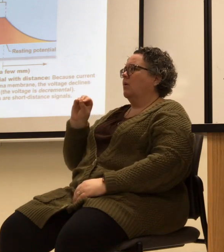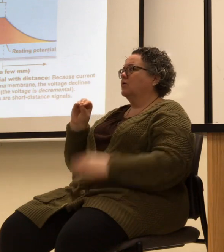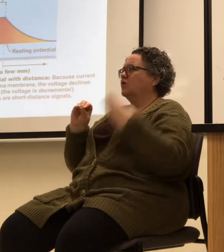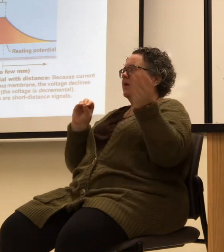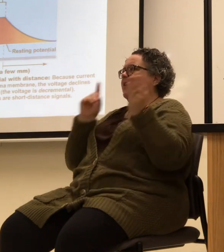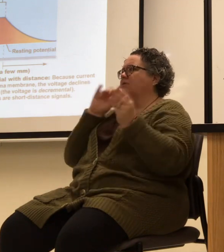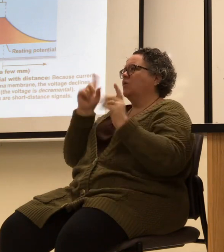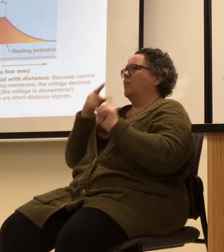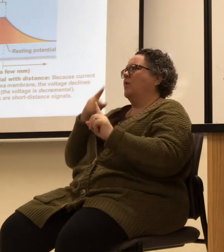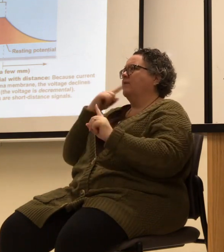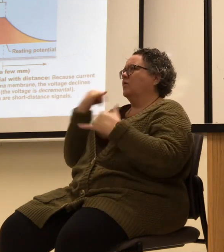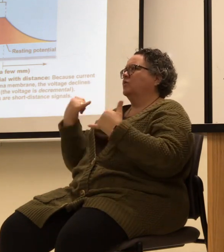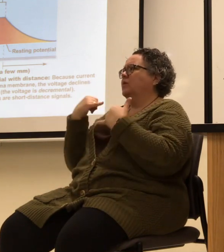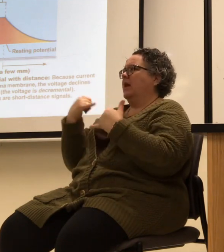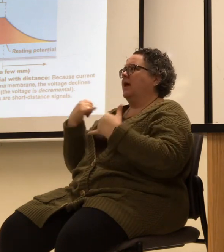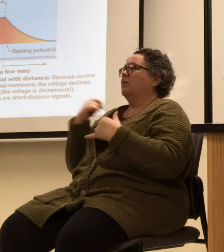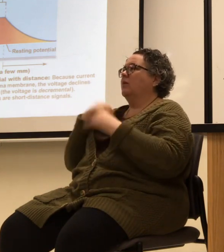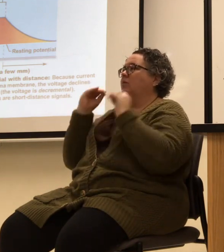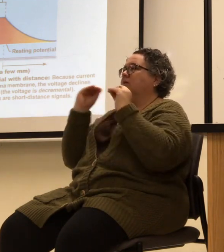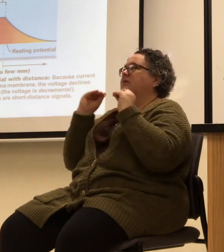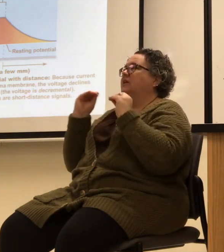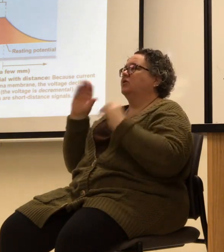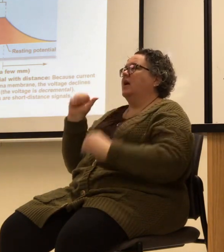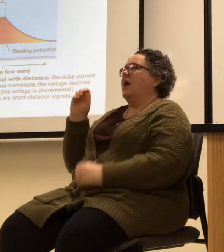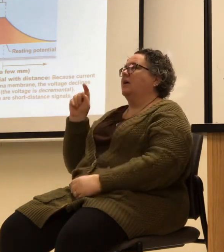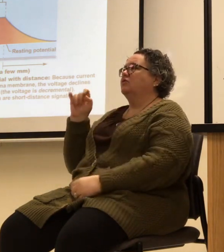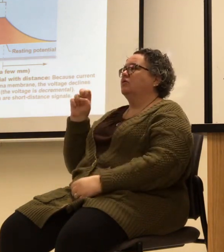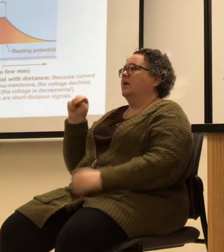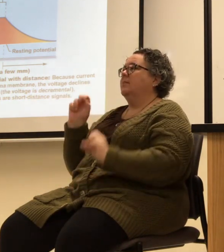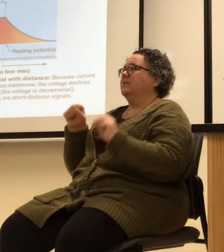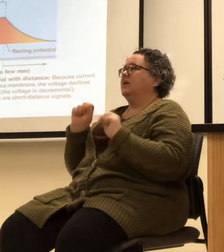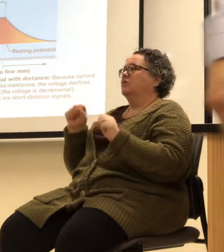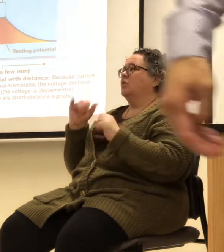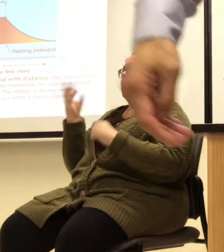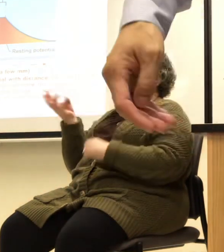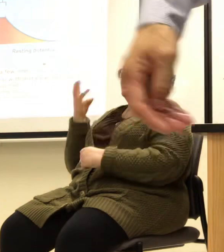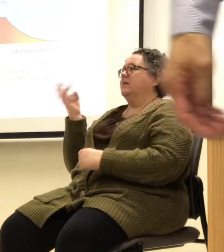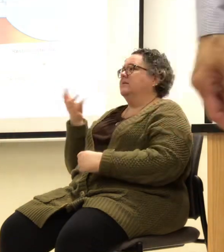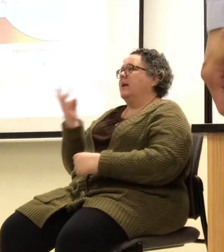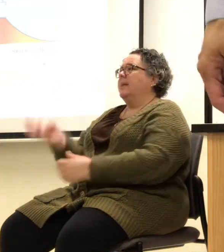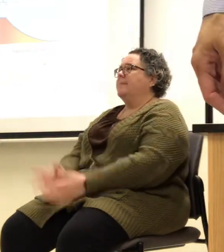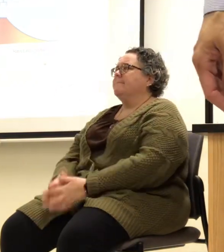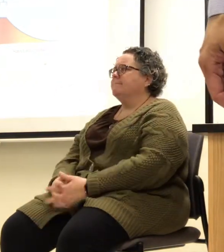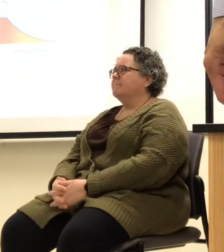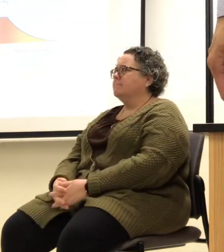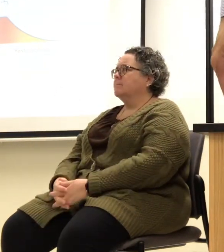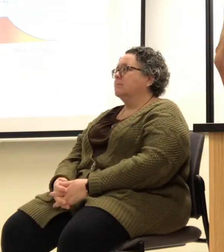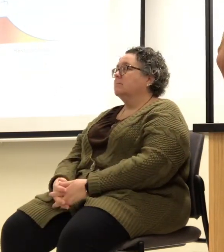day. We'll teach action potential on Wednesday.